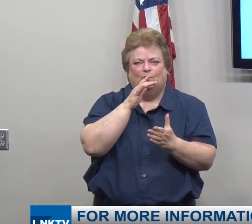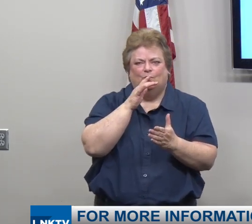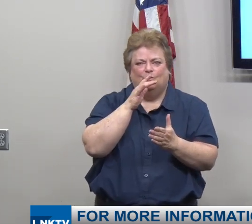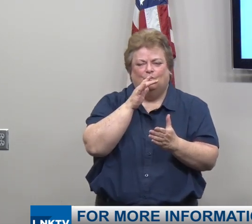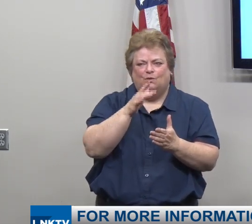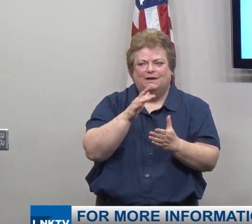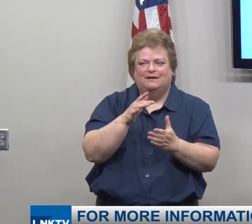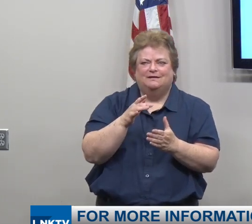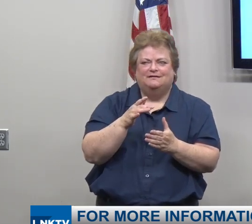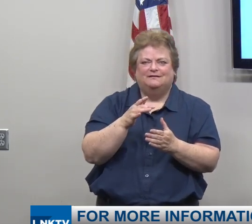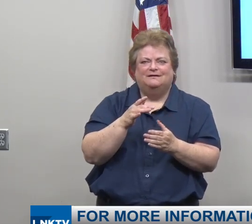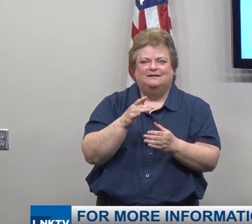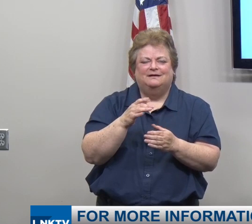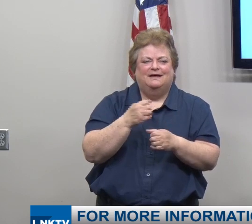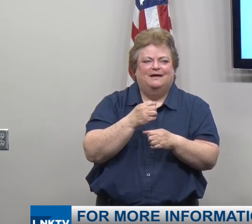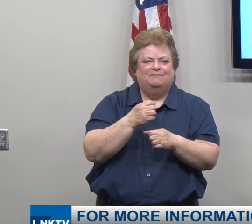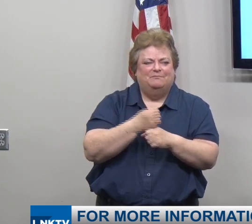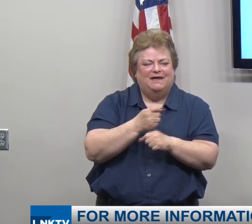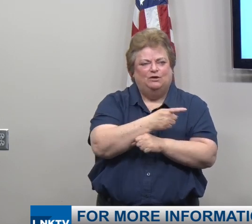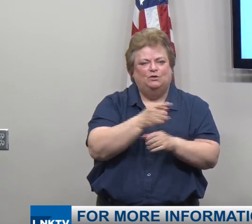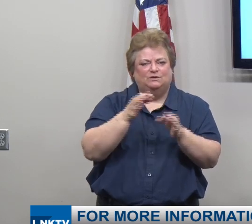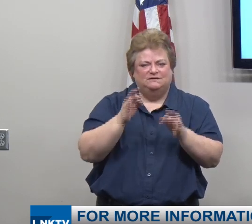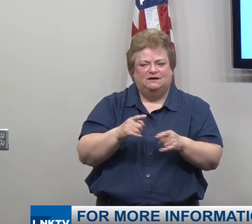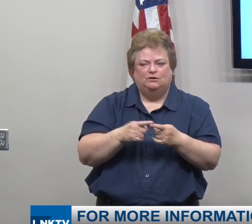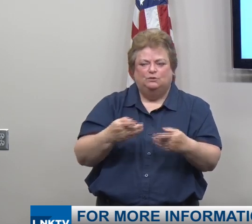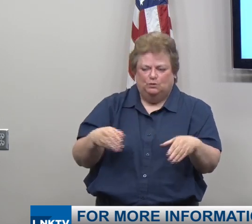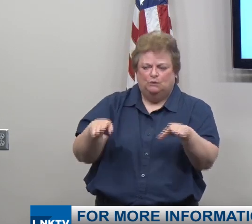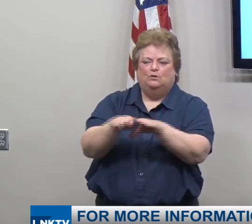close the parks like the Omaha mayor did?